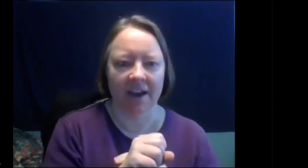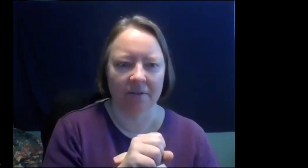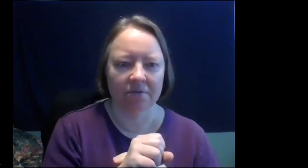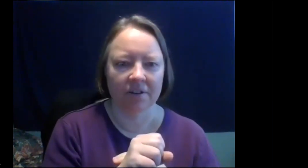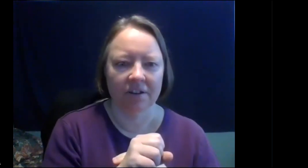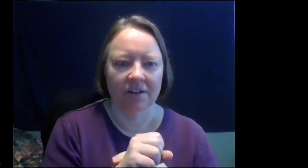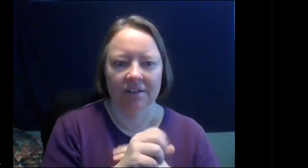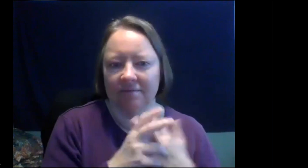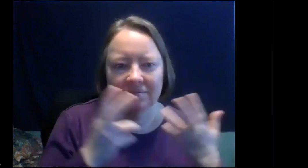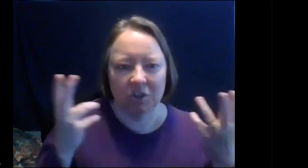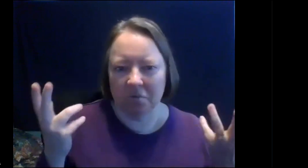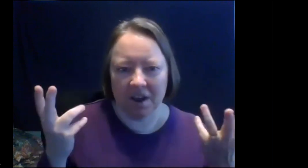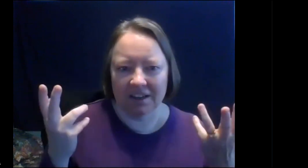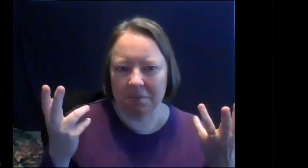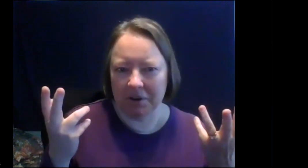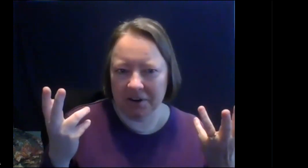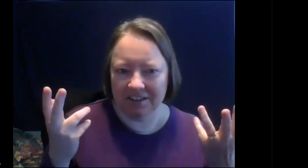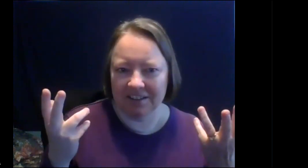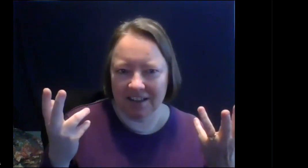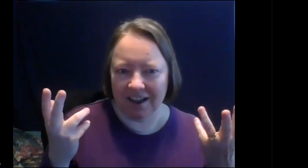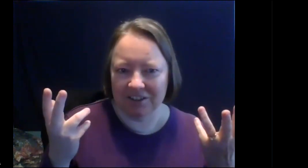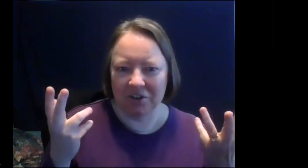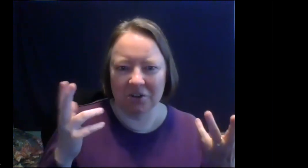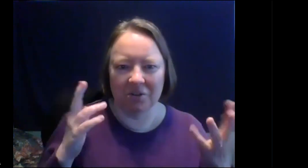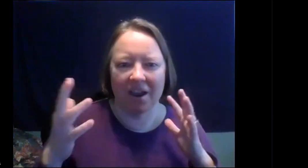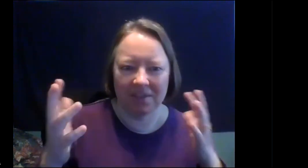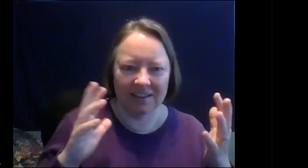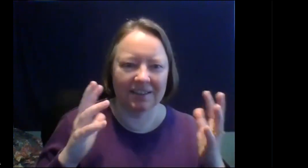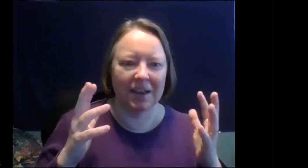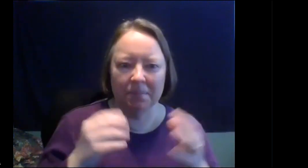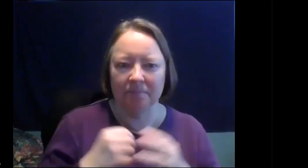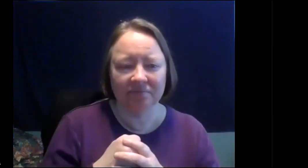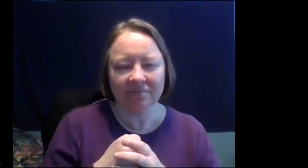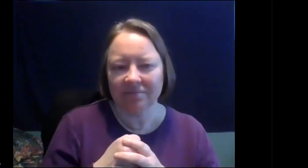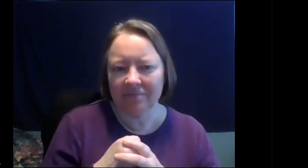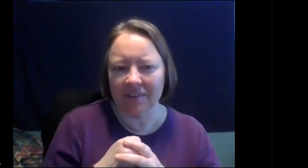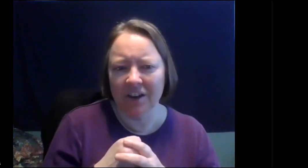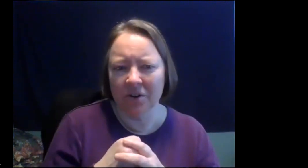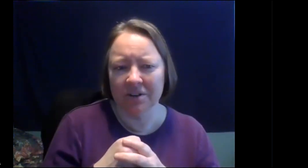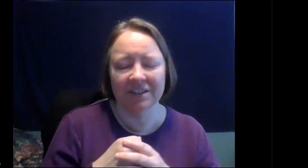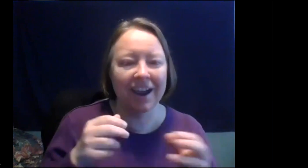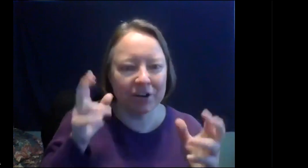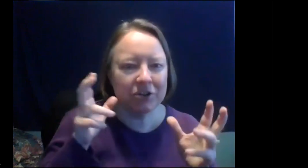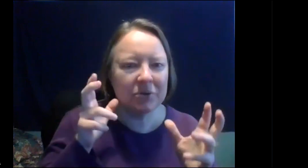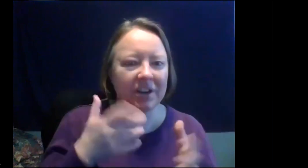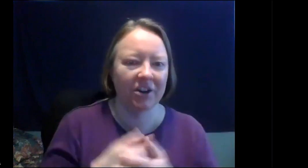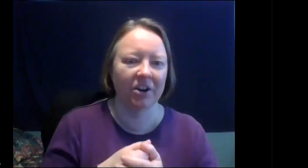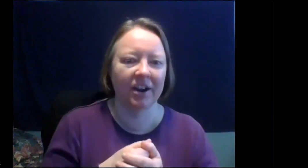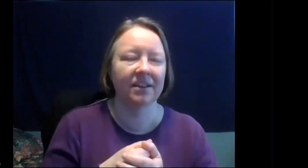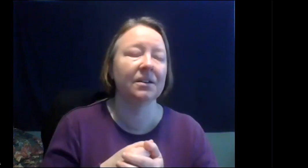deaf, you've not experienced that. So you don't have that same, desire to hear. And then